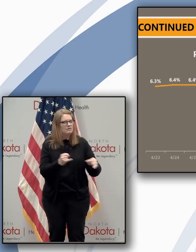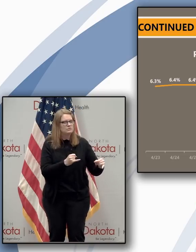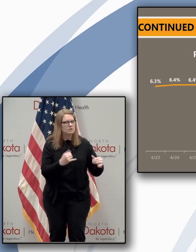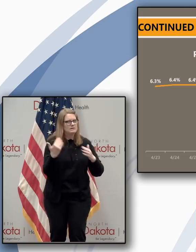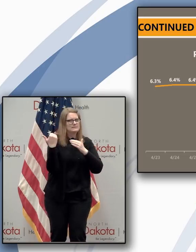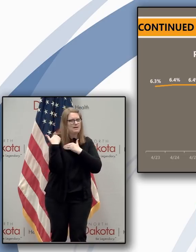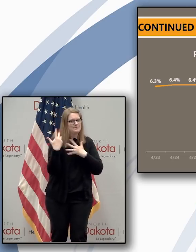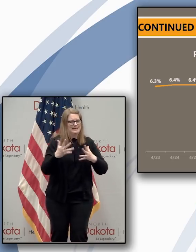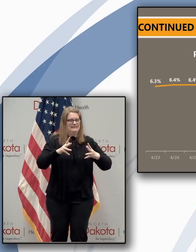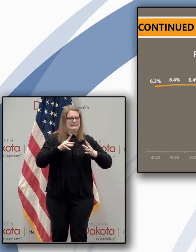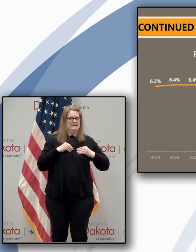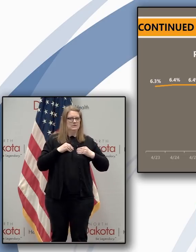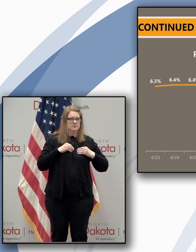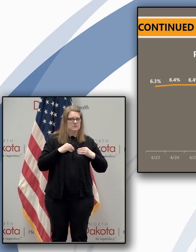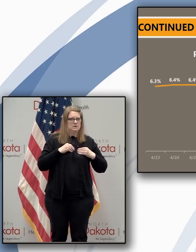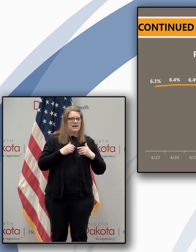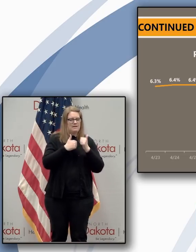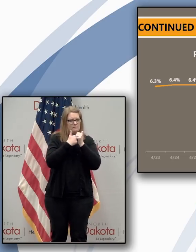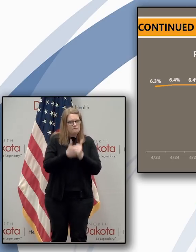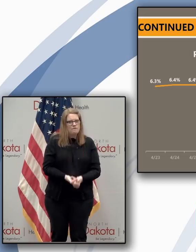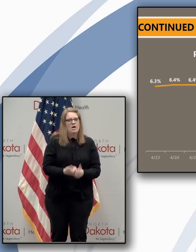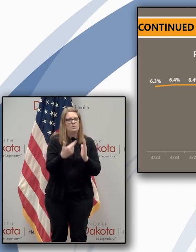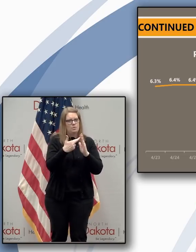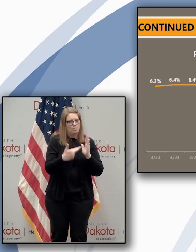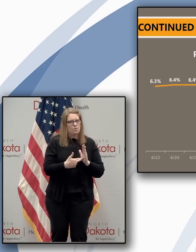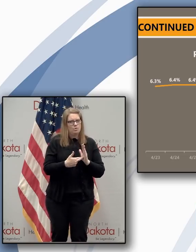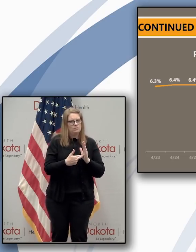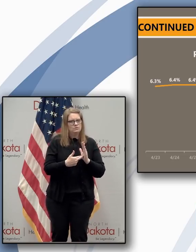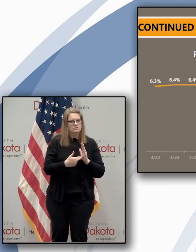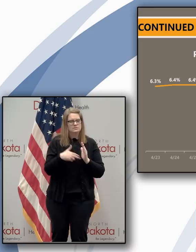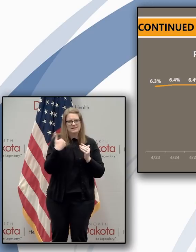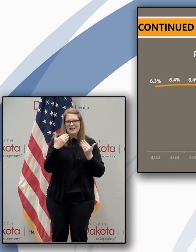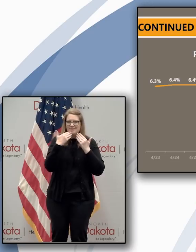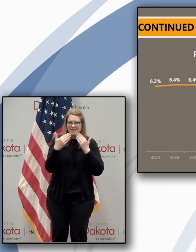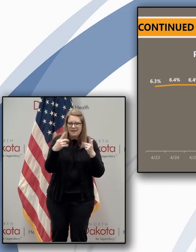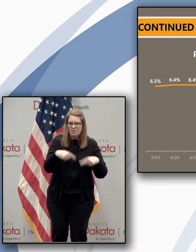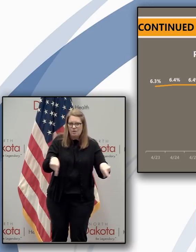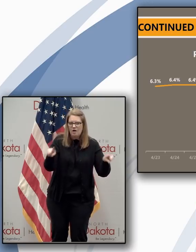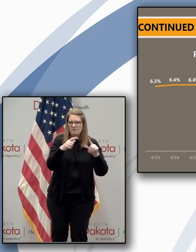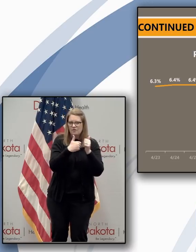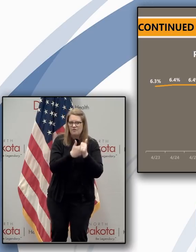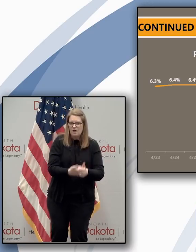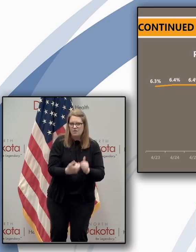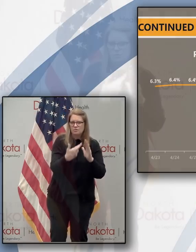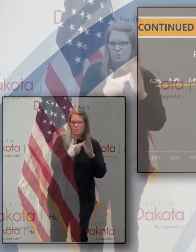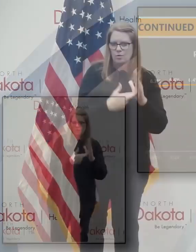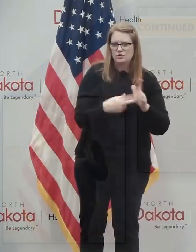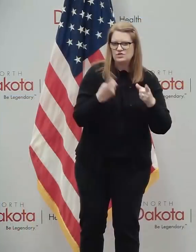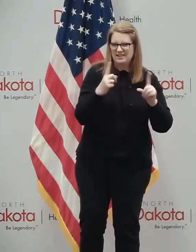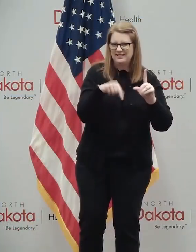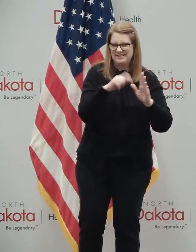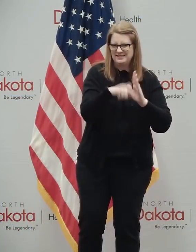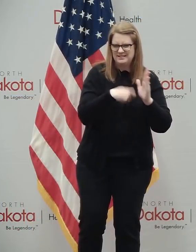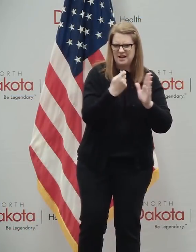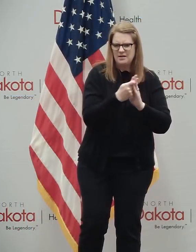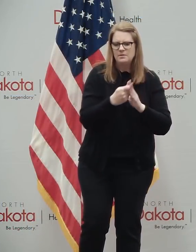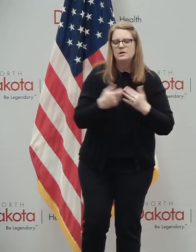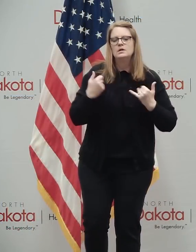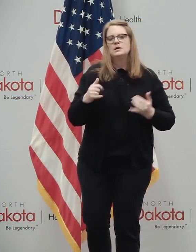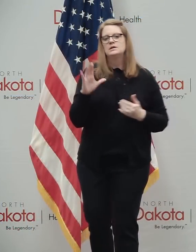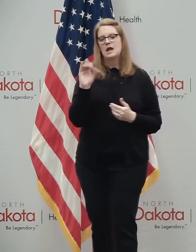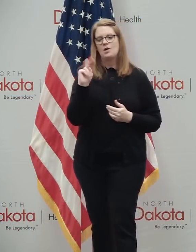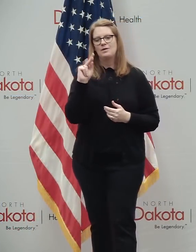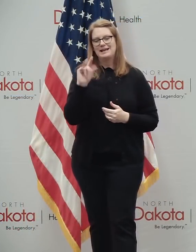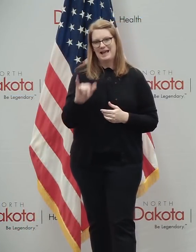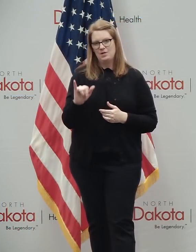responsibility exhibited by North Dakotans during this entire pandemic. When we take a look at some of the county data, which